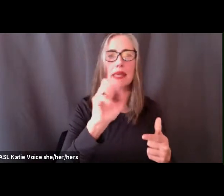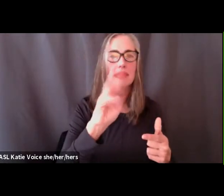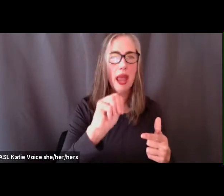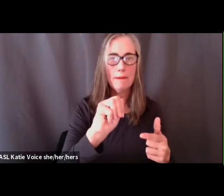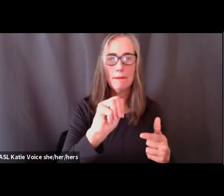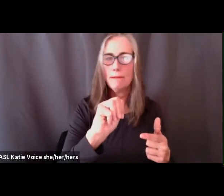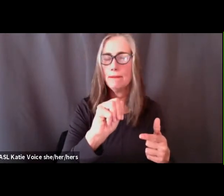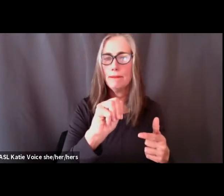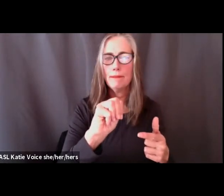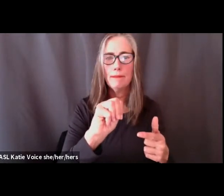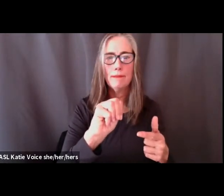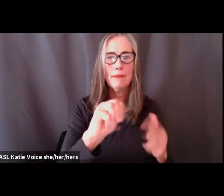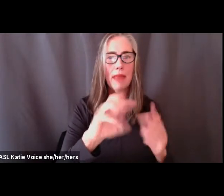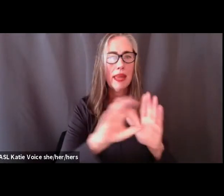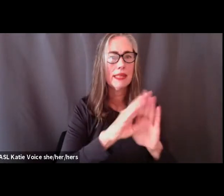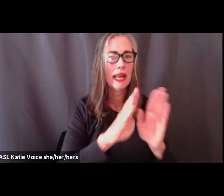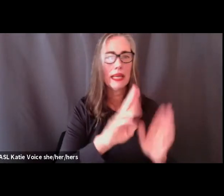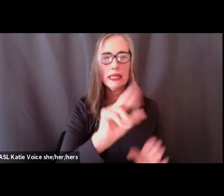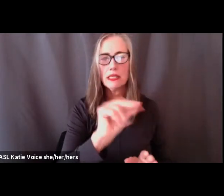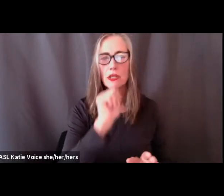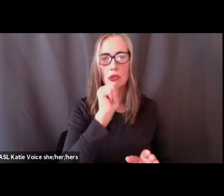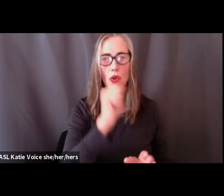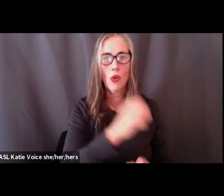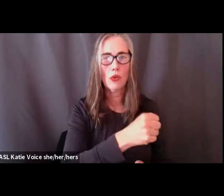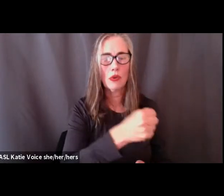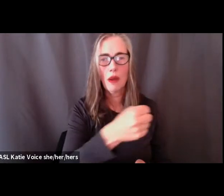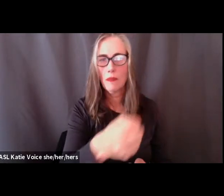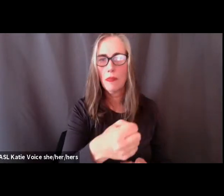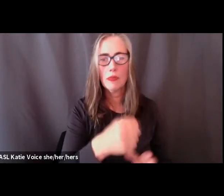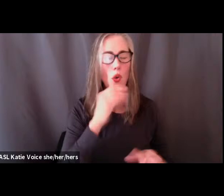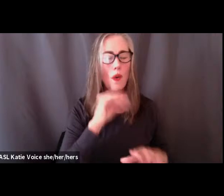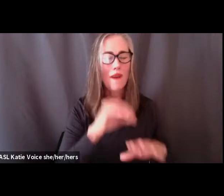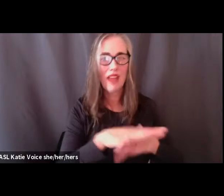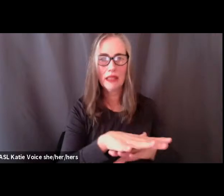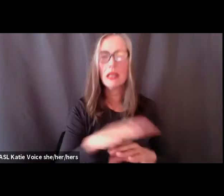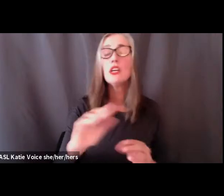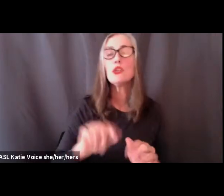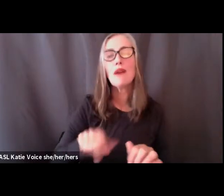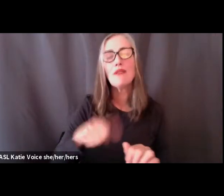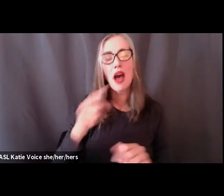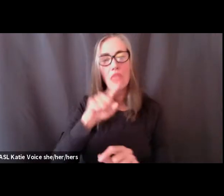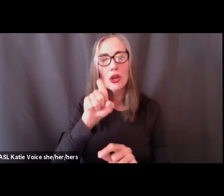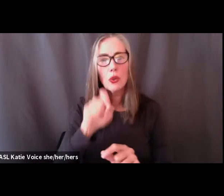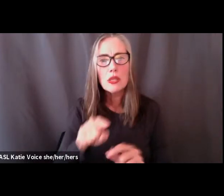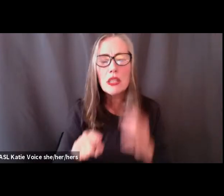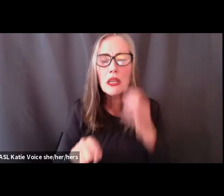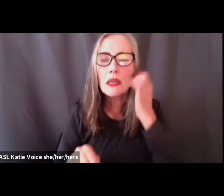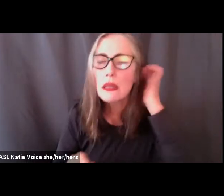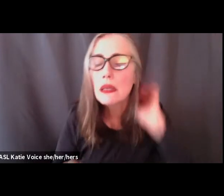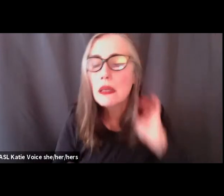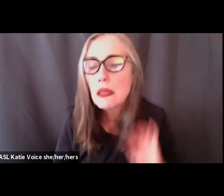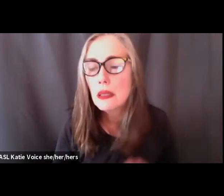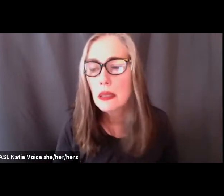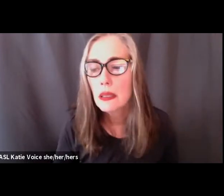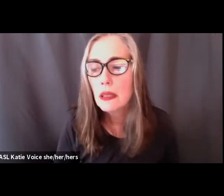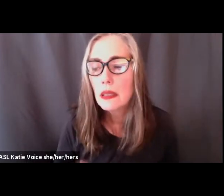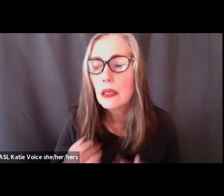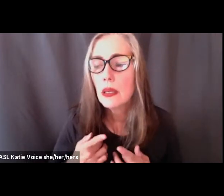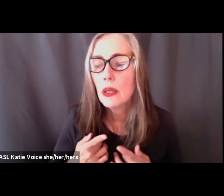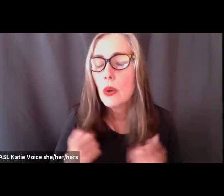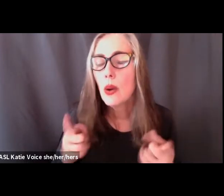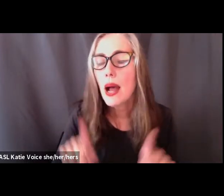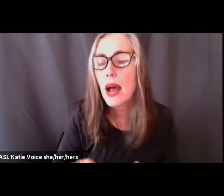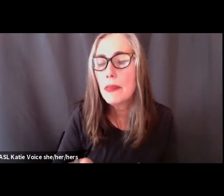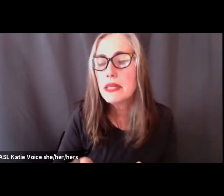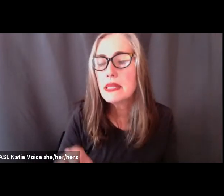delegates. Sorry, I have a follow-up question then. Okay. So what is, and maybe this will be addressed later, but what happens to those